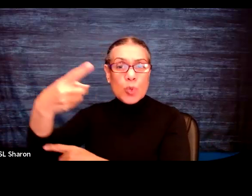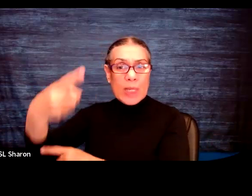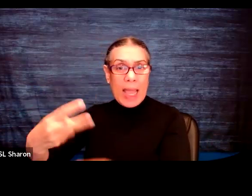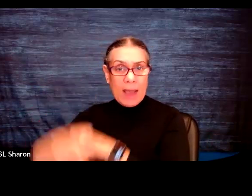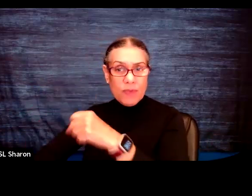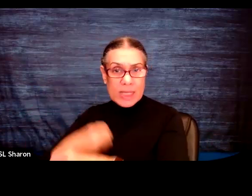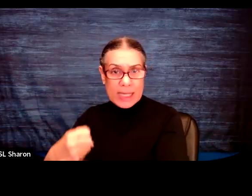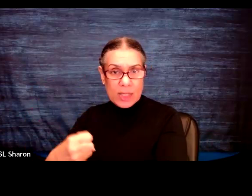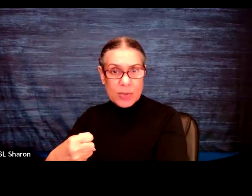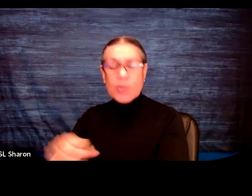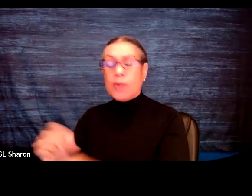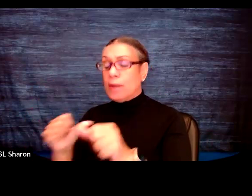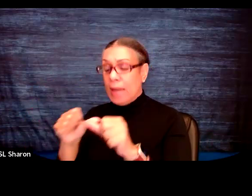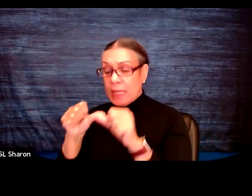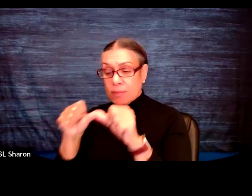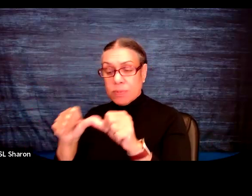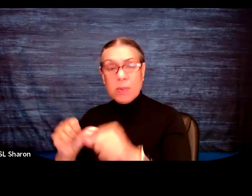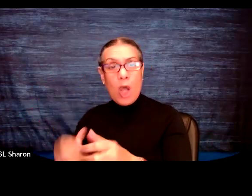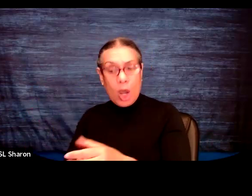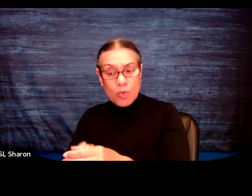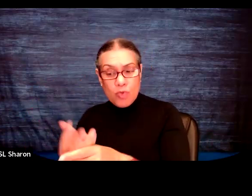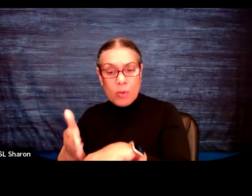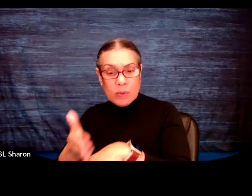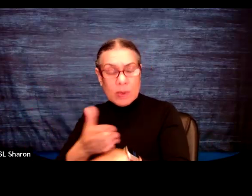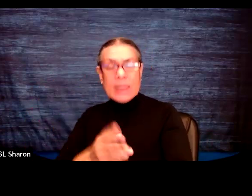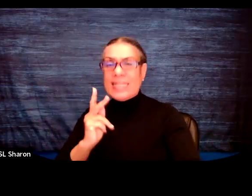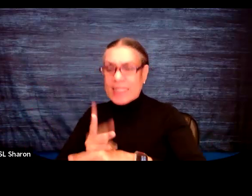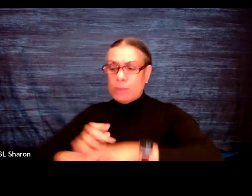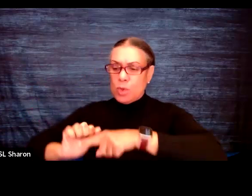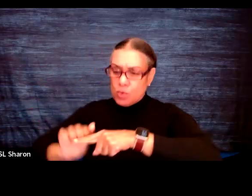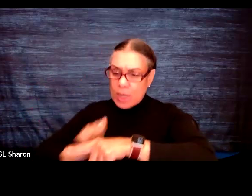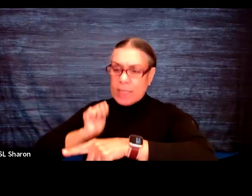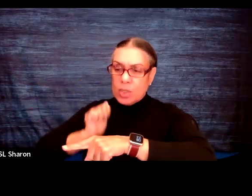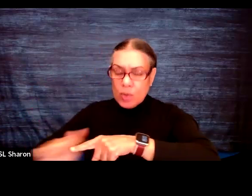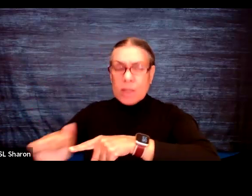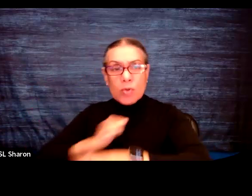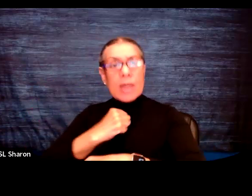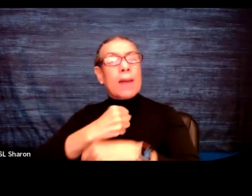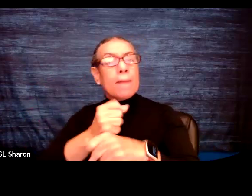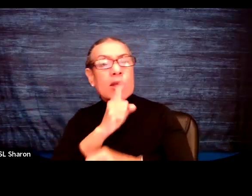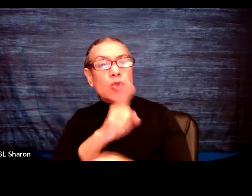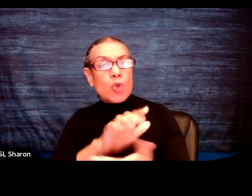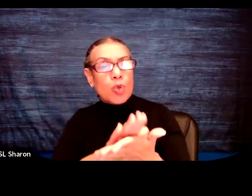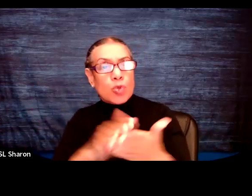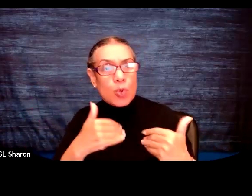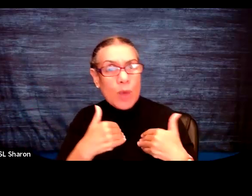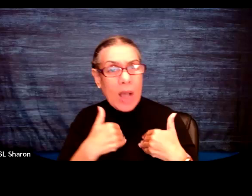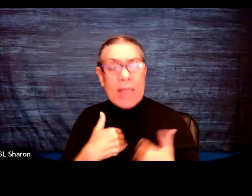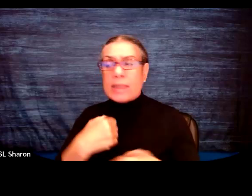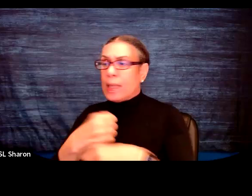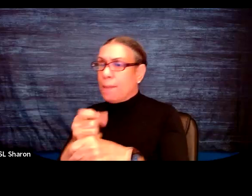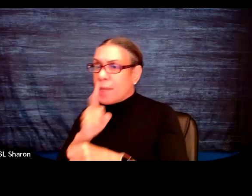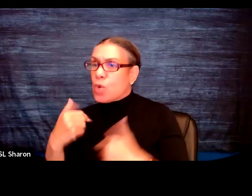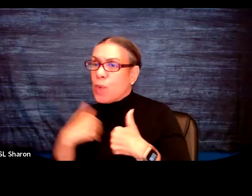And it's a continuation of like progress. We have to keep training, ensuring schools have it, ensuring those meetings are happening. All